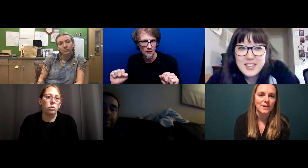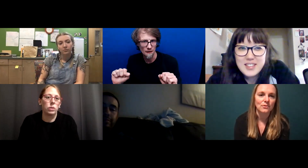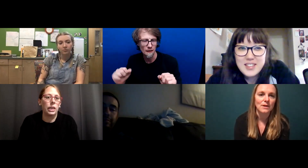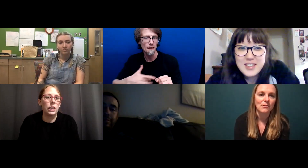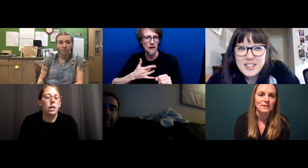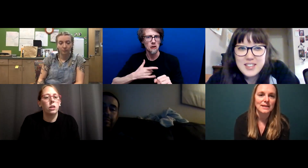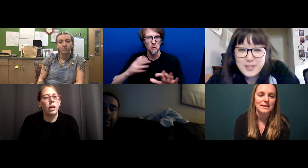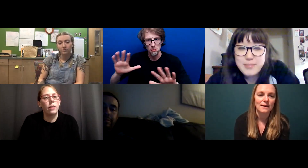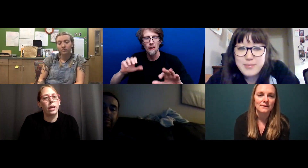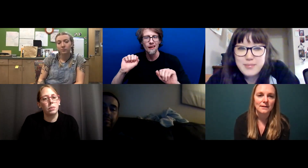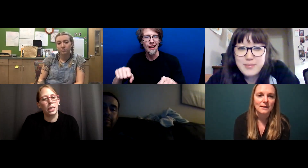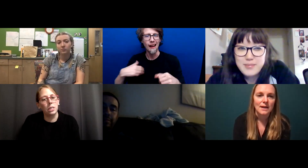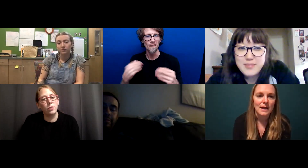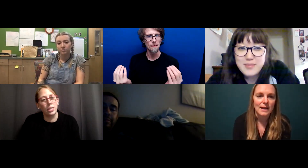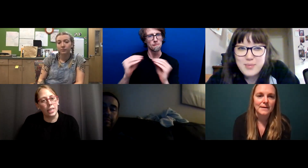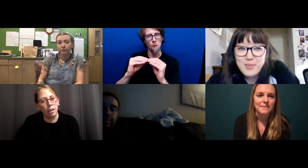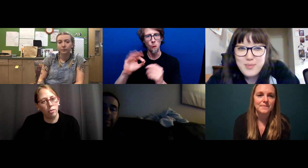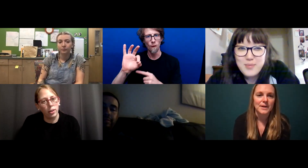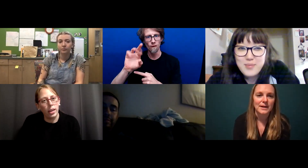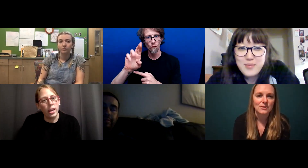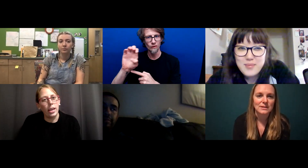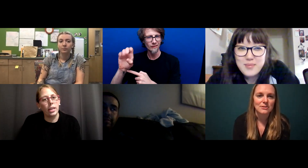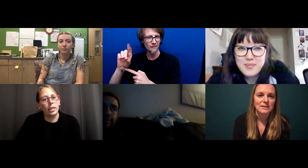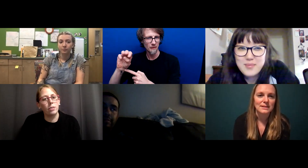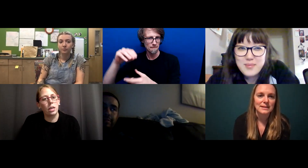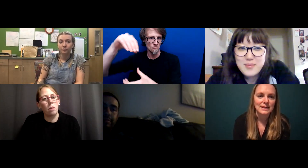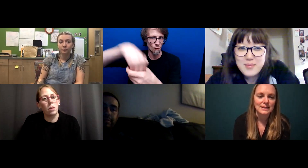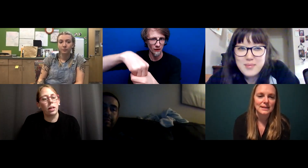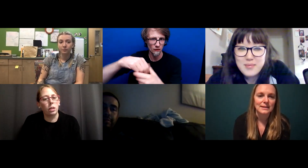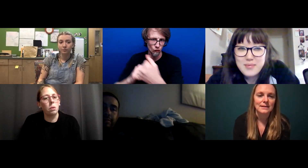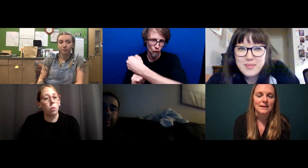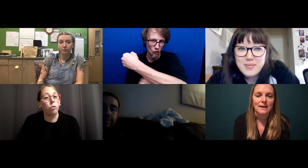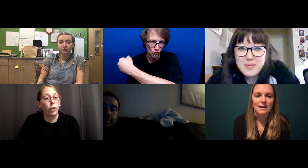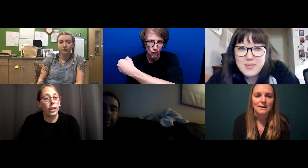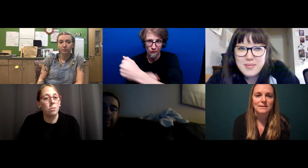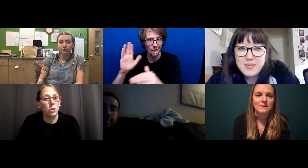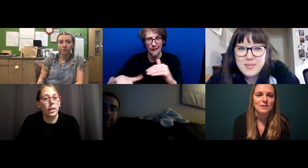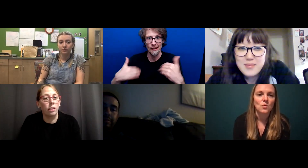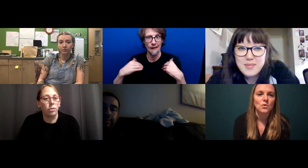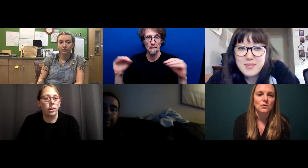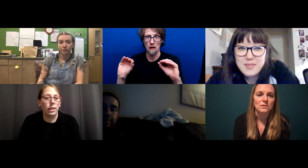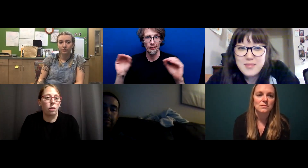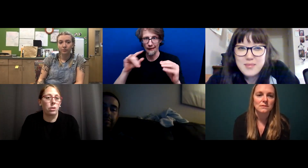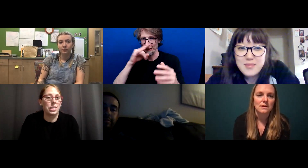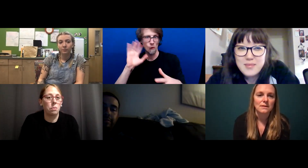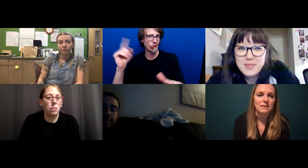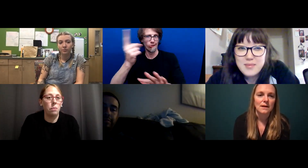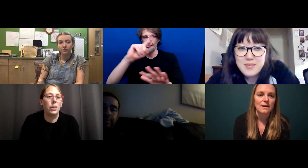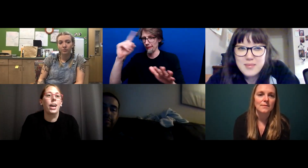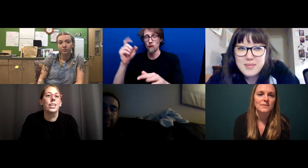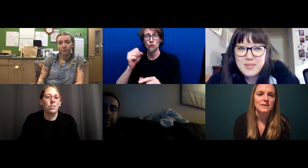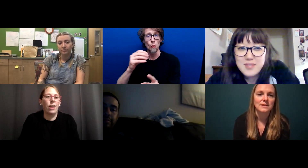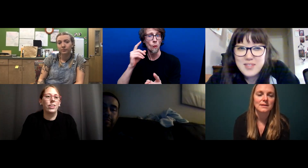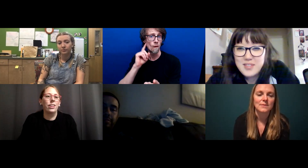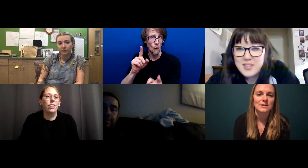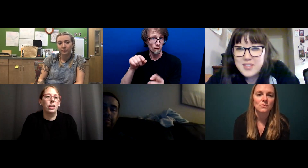through routine. And that helps the kids feel safe, and it gives them a little bit more freedom so that they can feel that they can participate